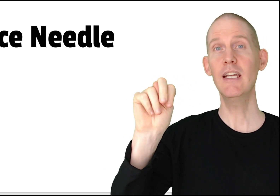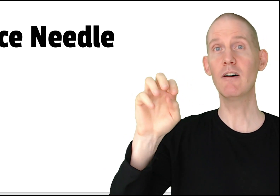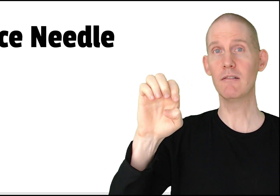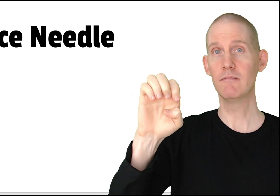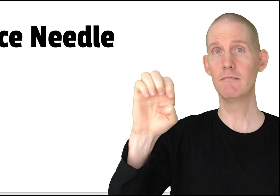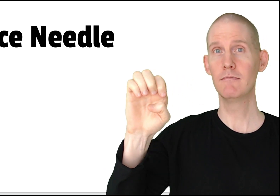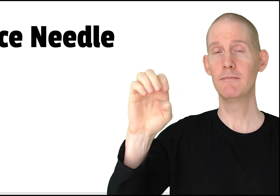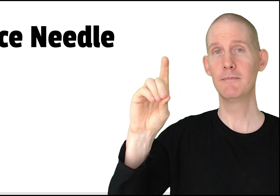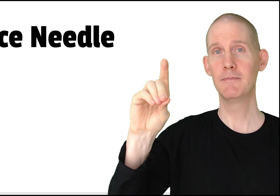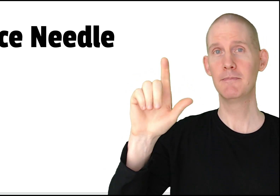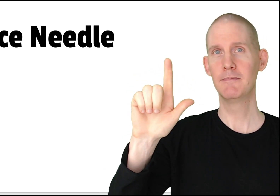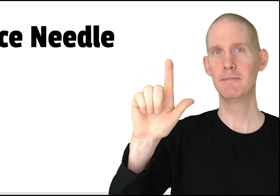needle.